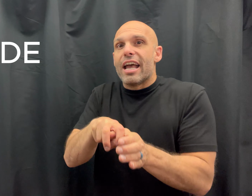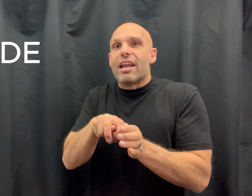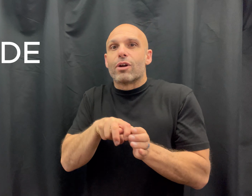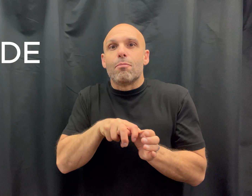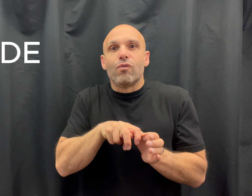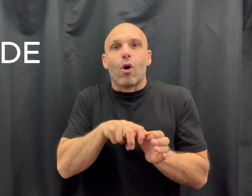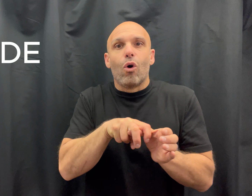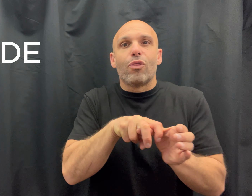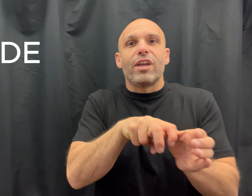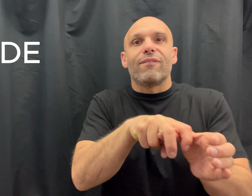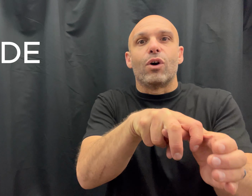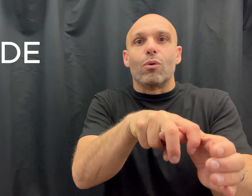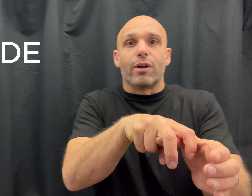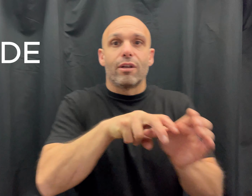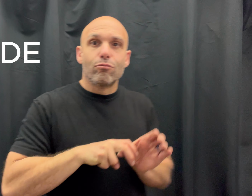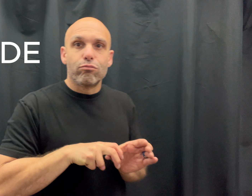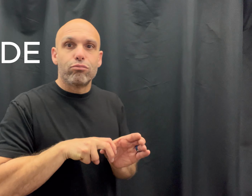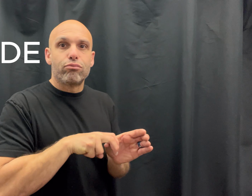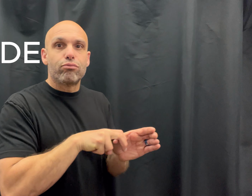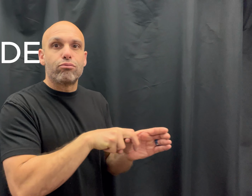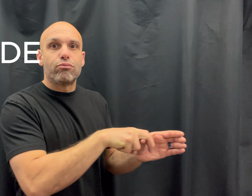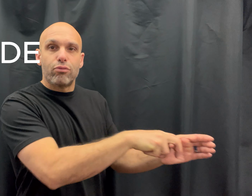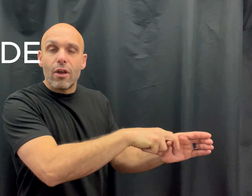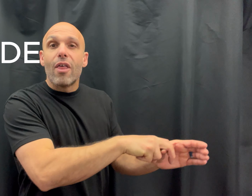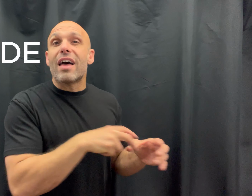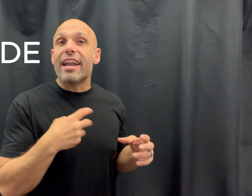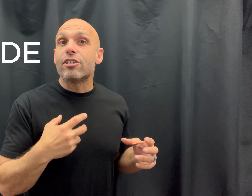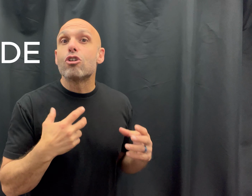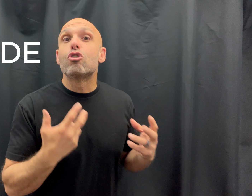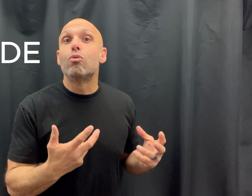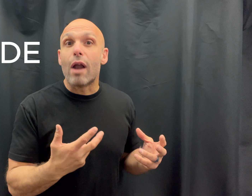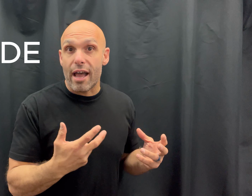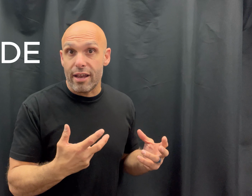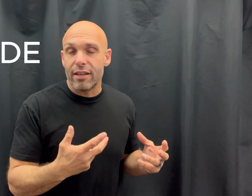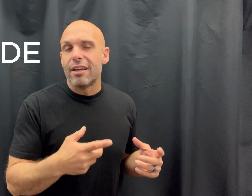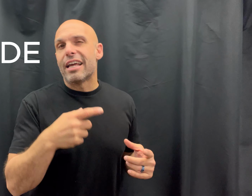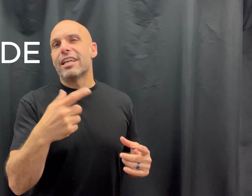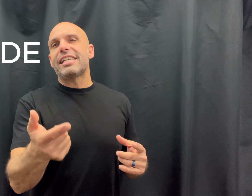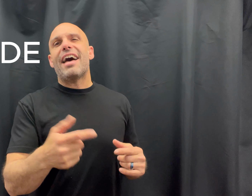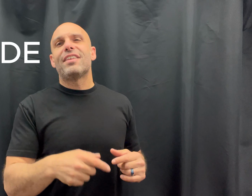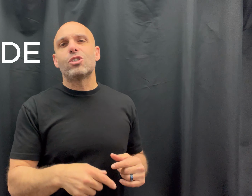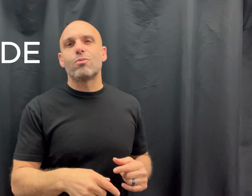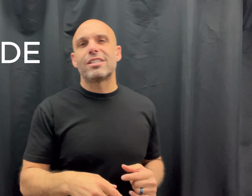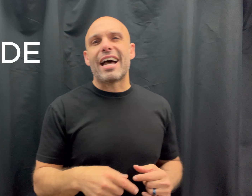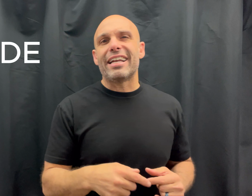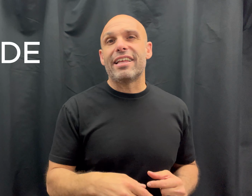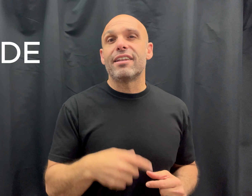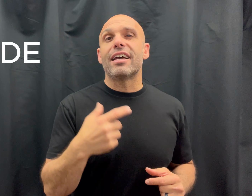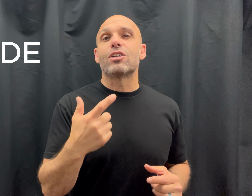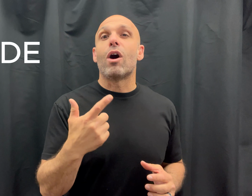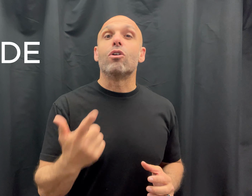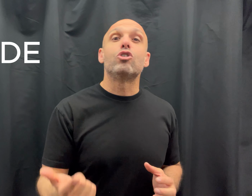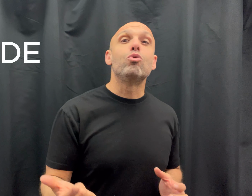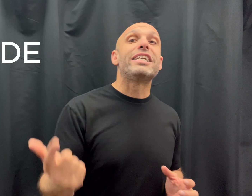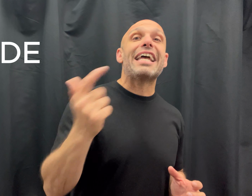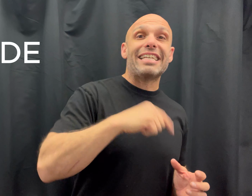then we're gonna move the whole thing forward. That is to ride. Now let's add this sign in as well, to get